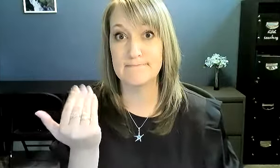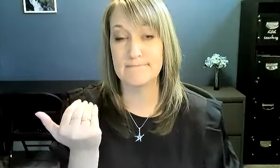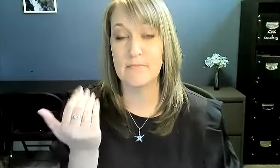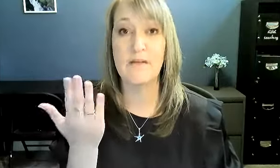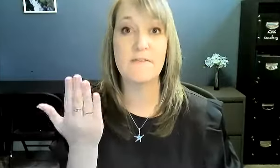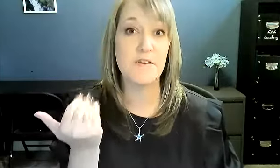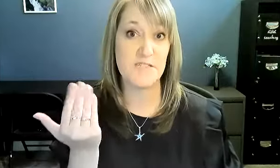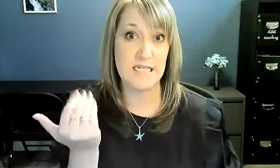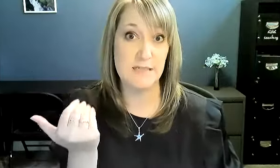15.